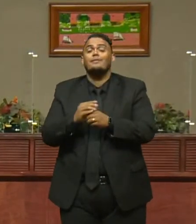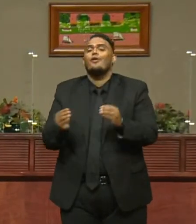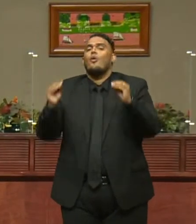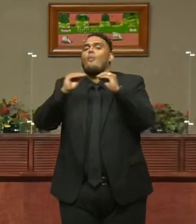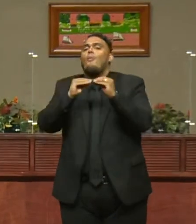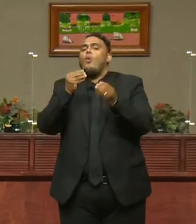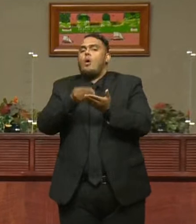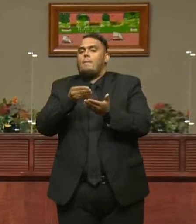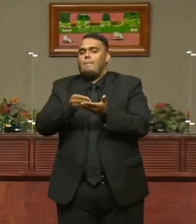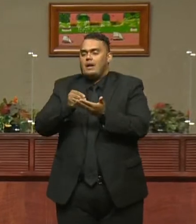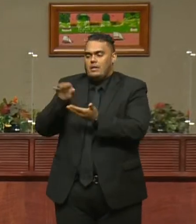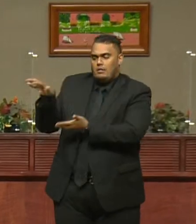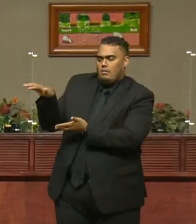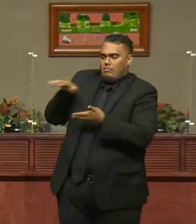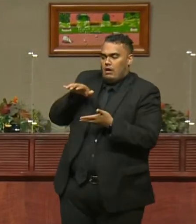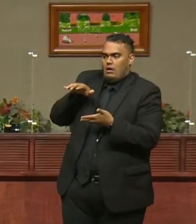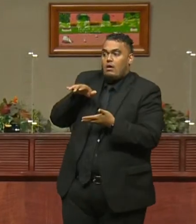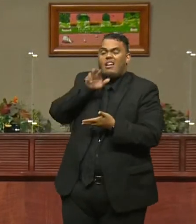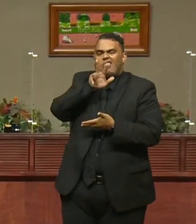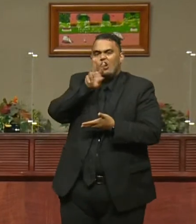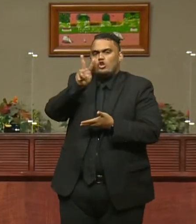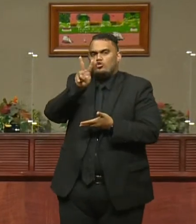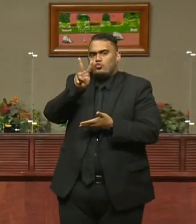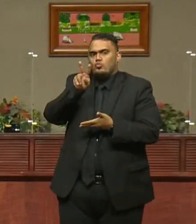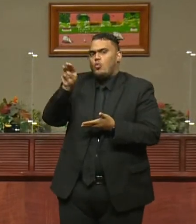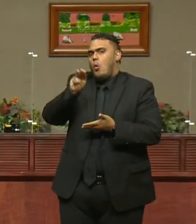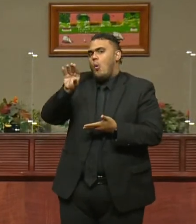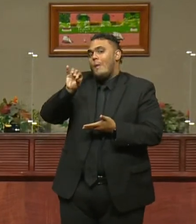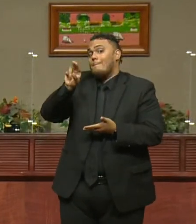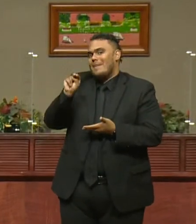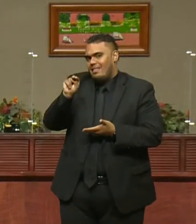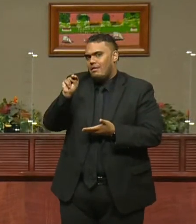about $32 million, that will be